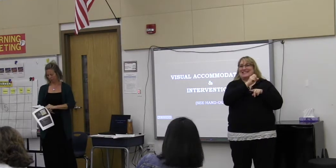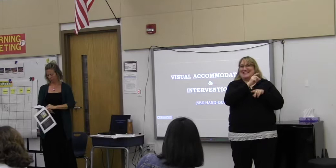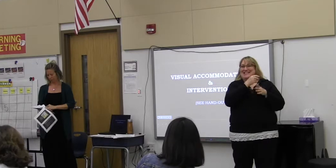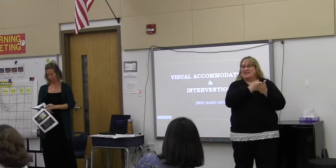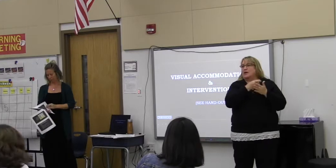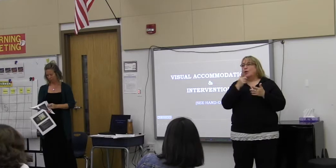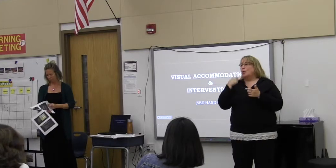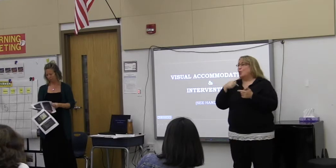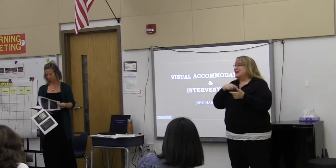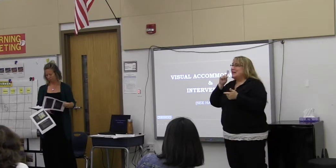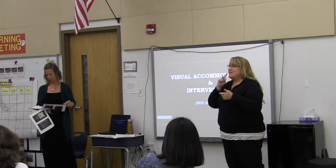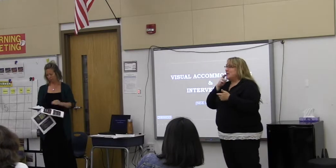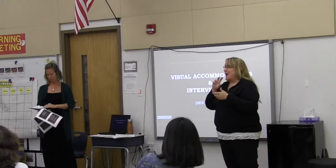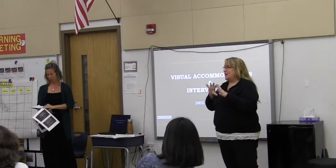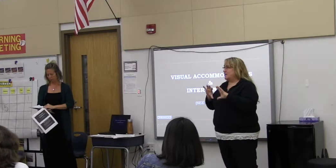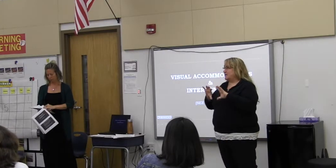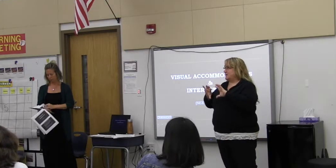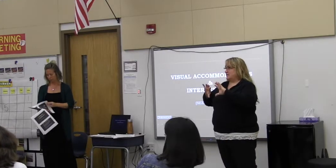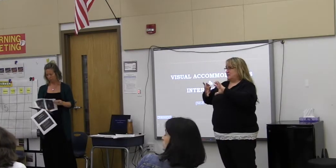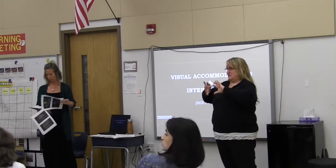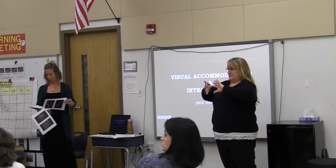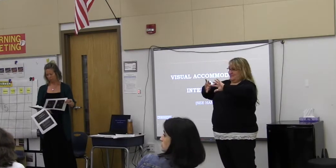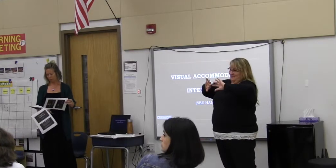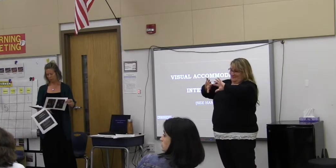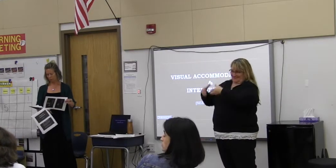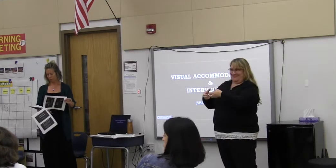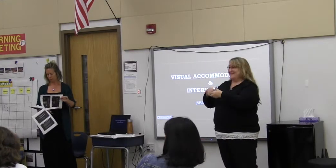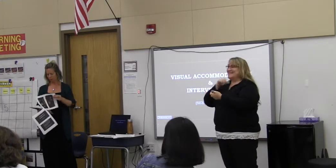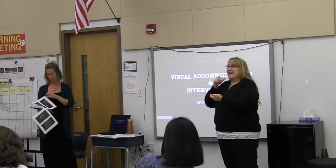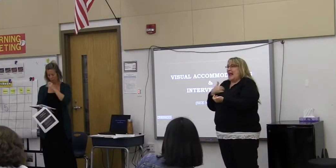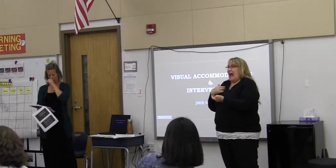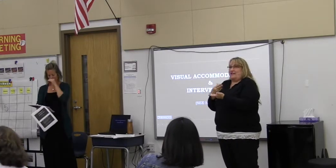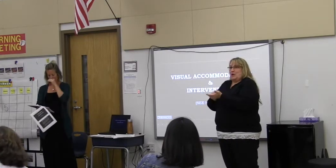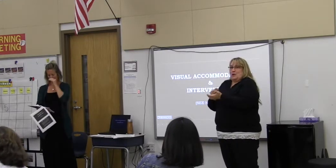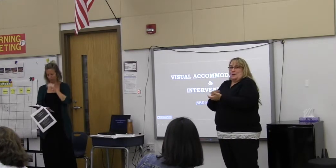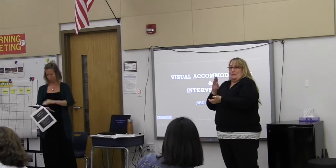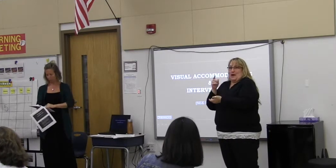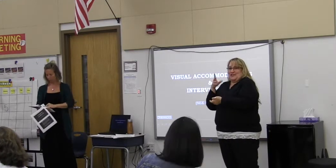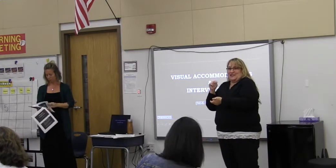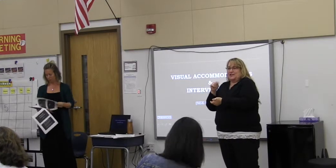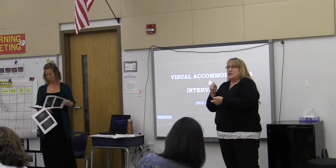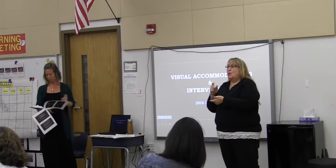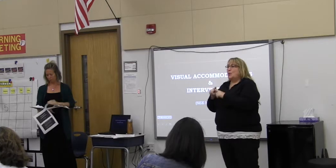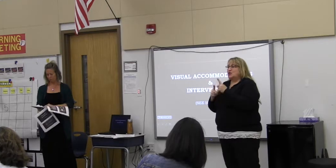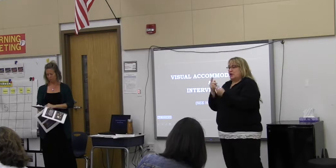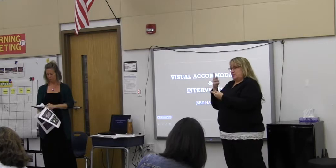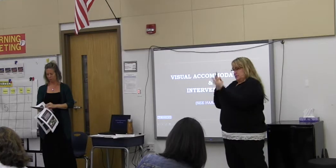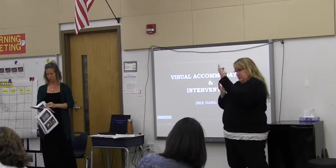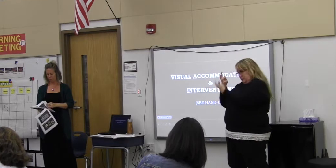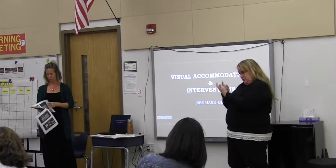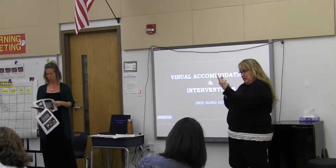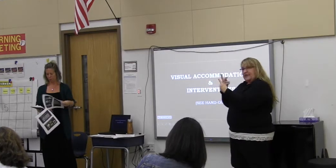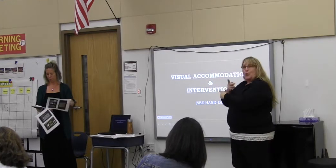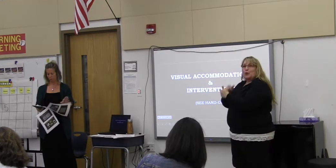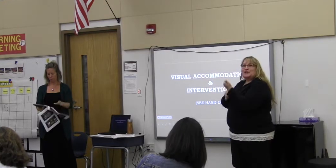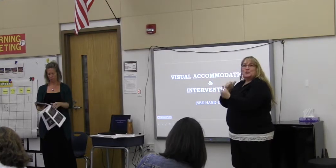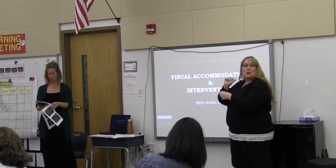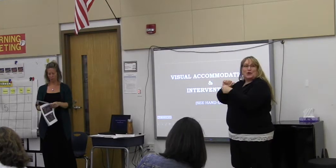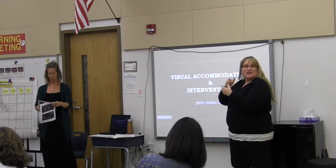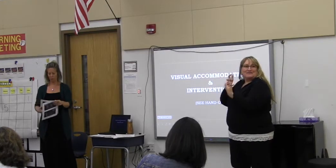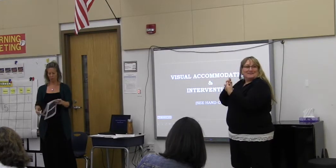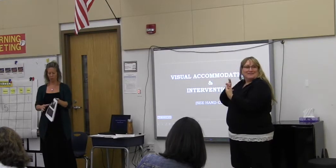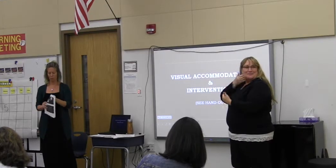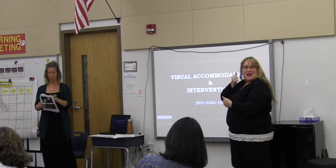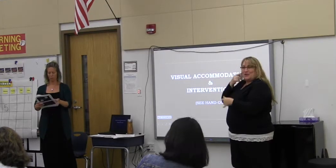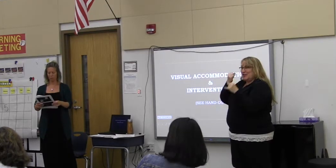collecting supplies, and the supplies that we have are to help test and figure out what works best for the kids, to then make recommendations